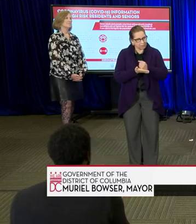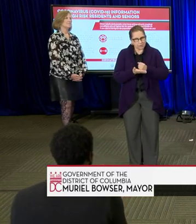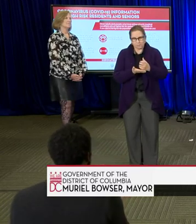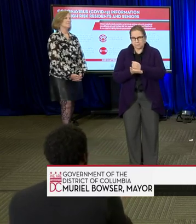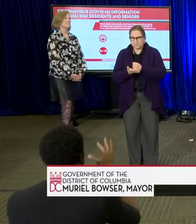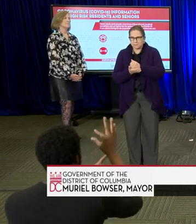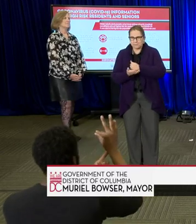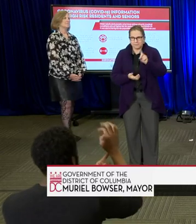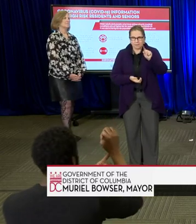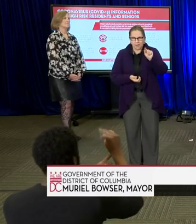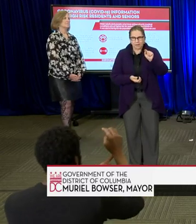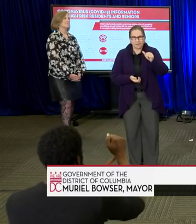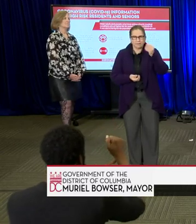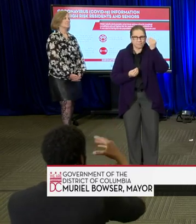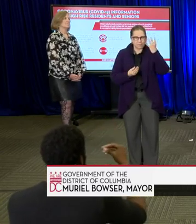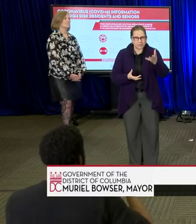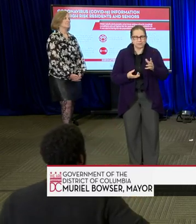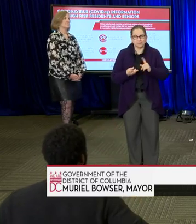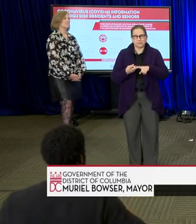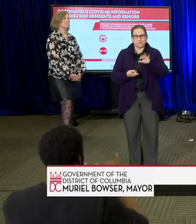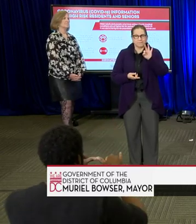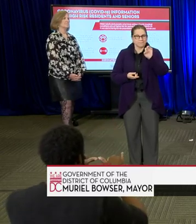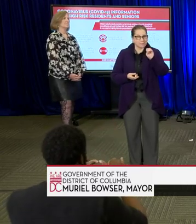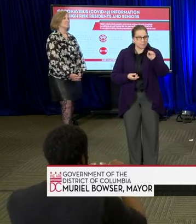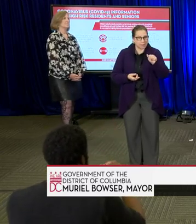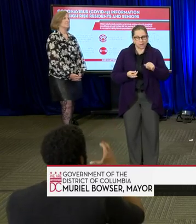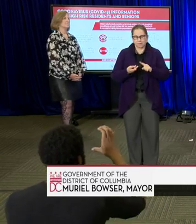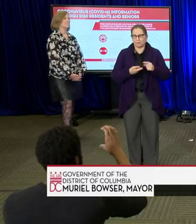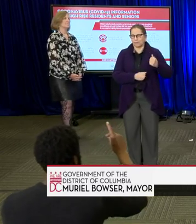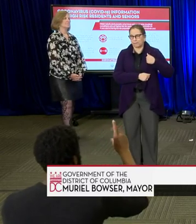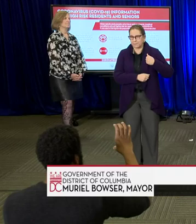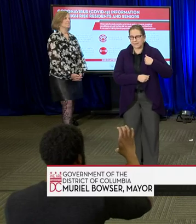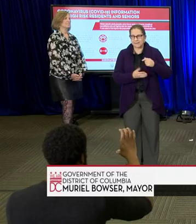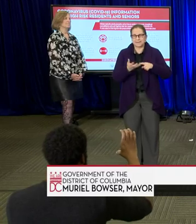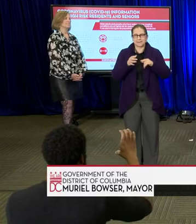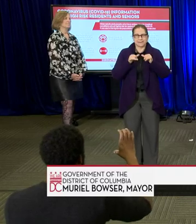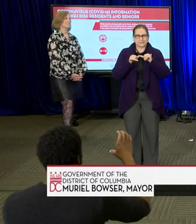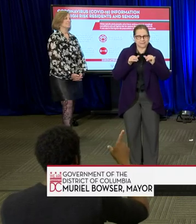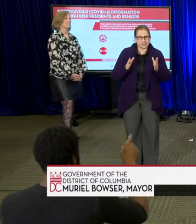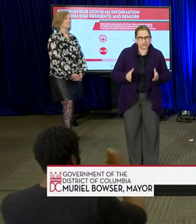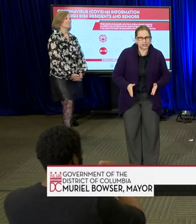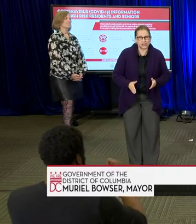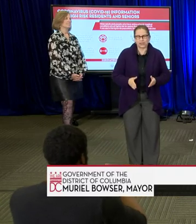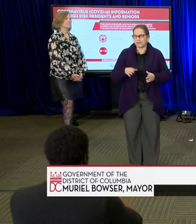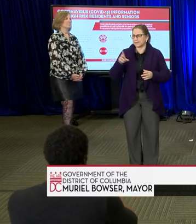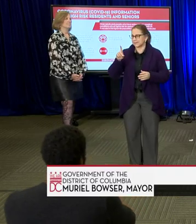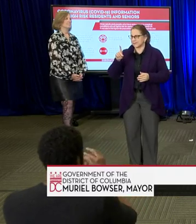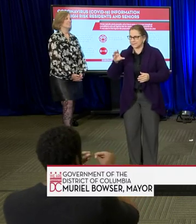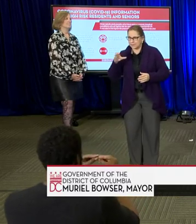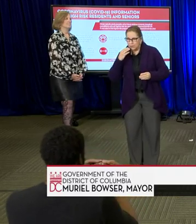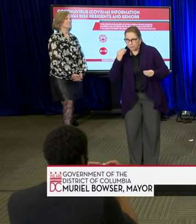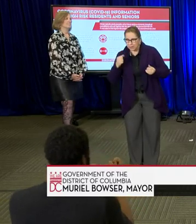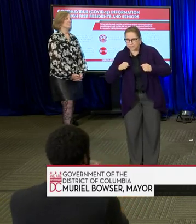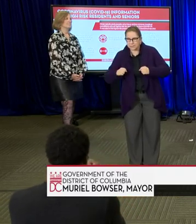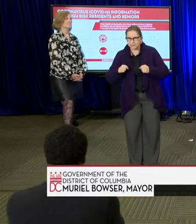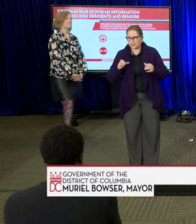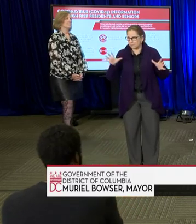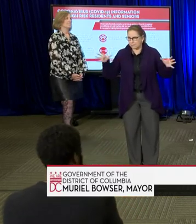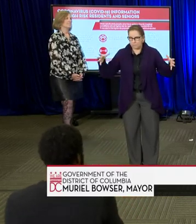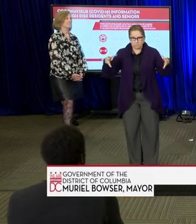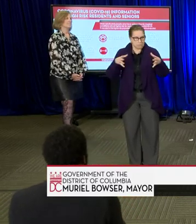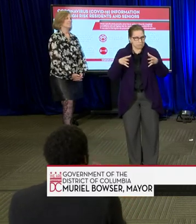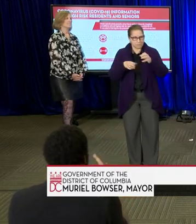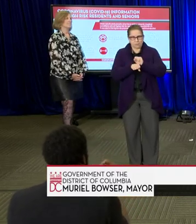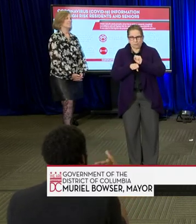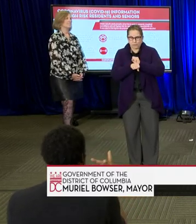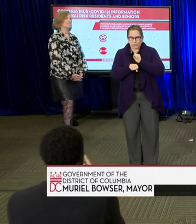U.S. Army Corps of Engineers, we have the CDC working on modeling for us at this time to try to anticipate